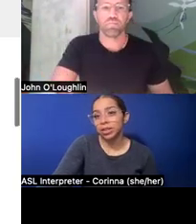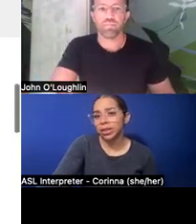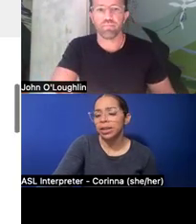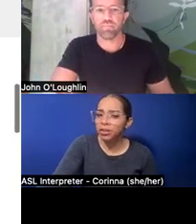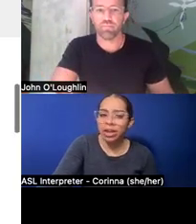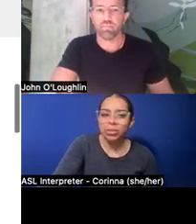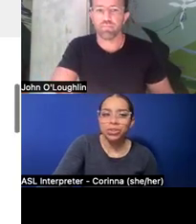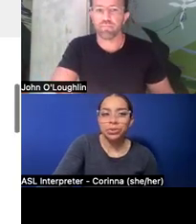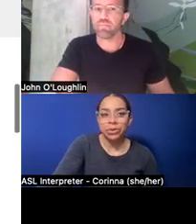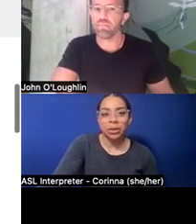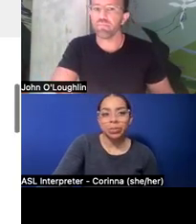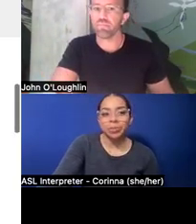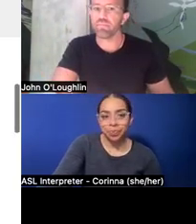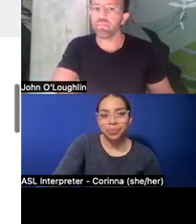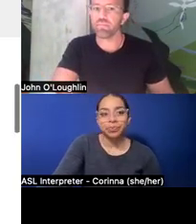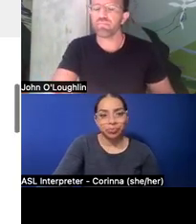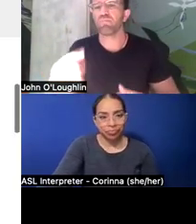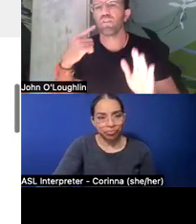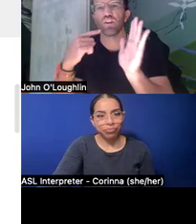and take a look at it, you're able to.